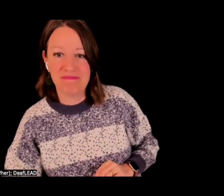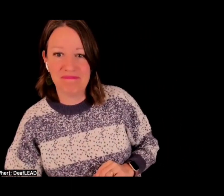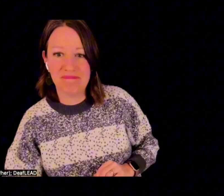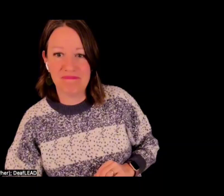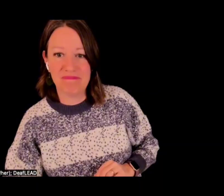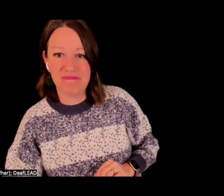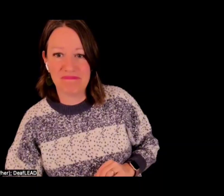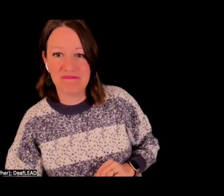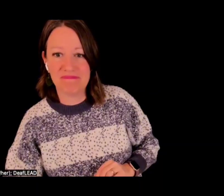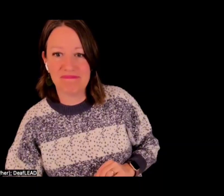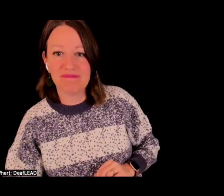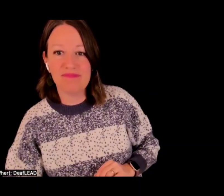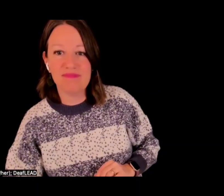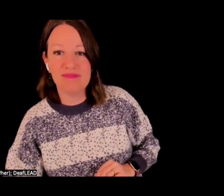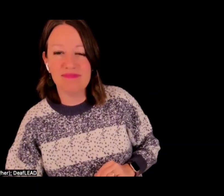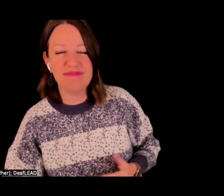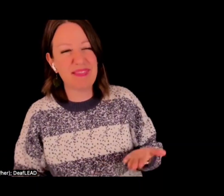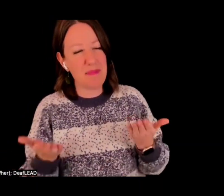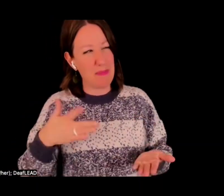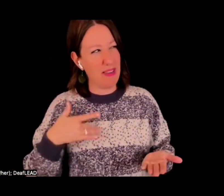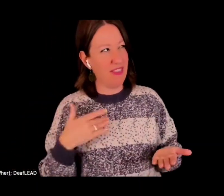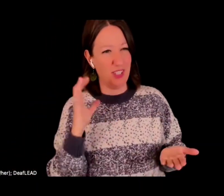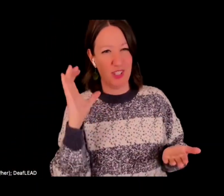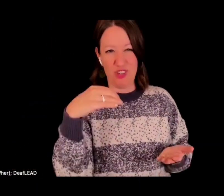whether that's positive or negative.